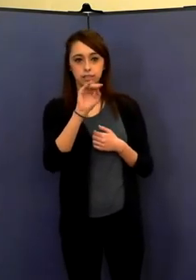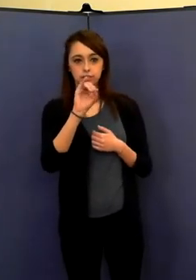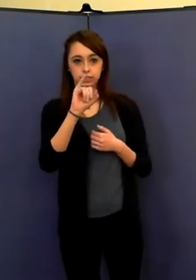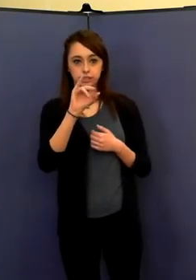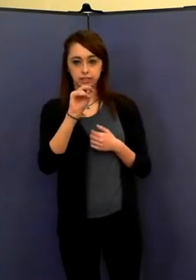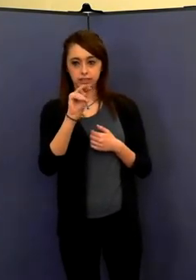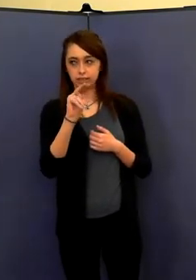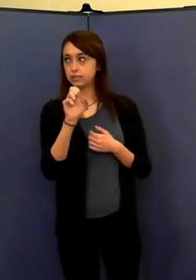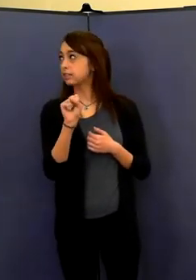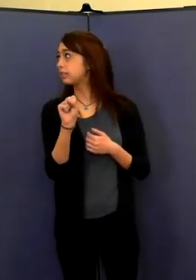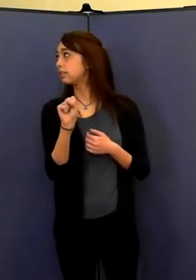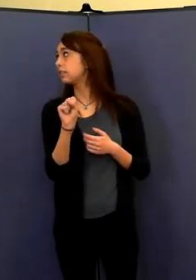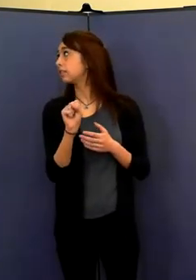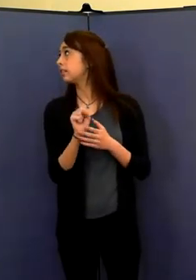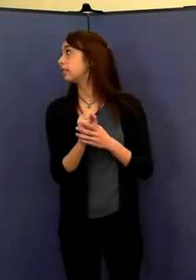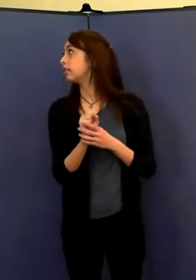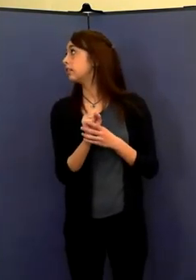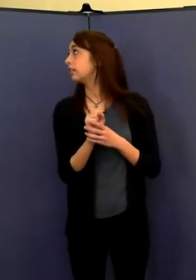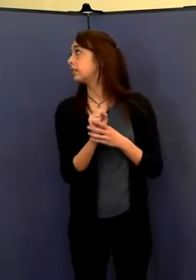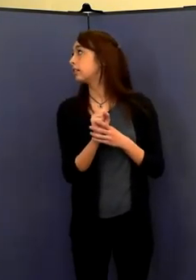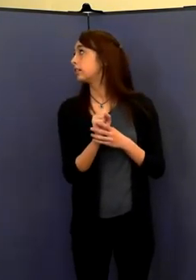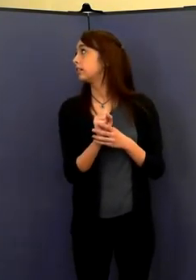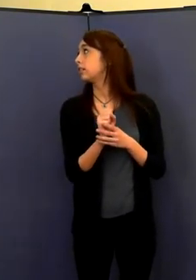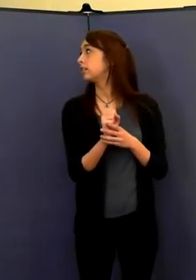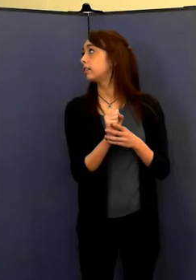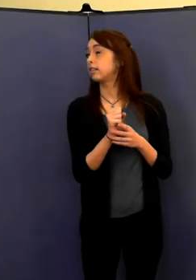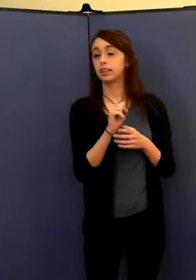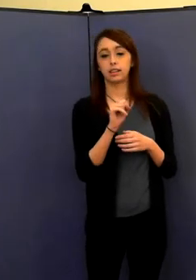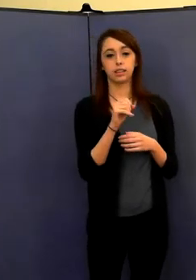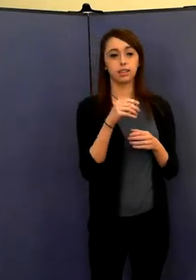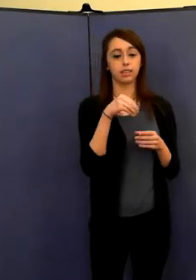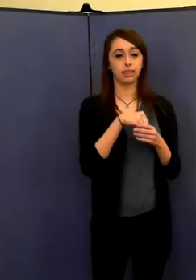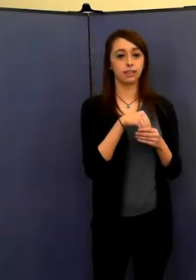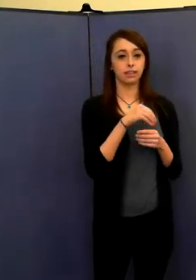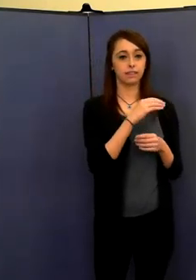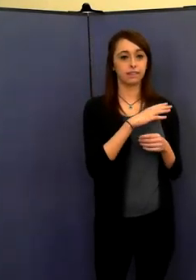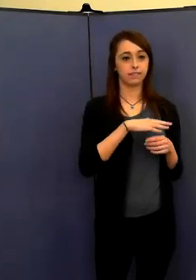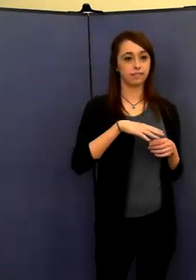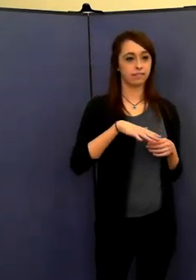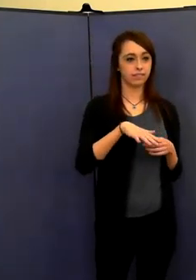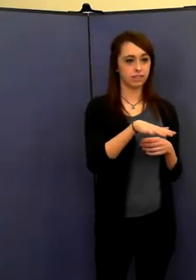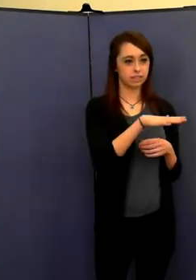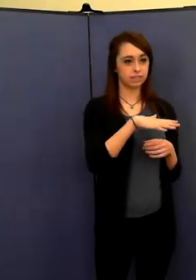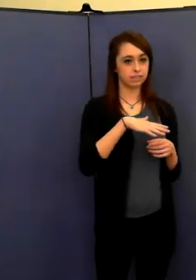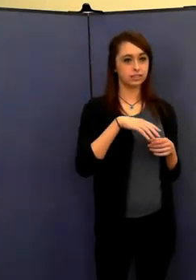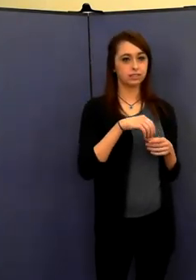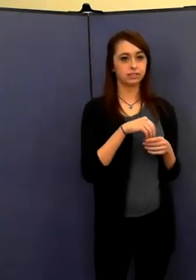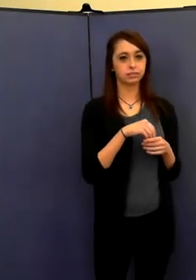positions, which is the pitcher, first baseman, second